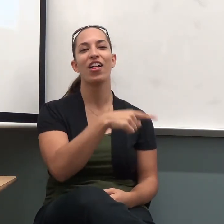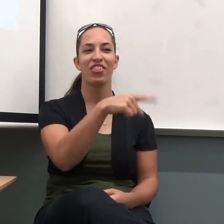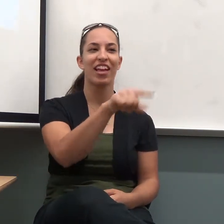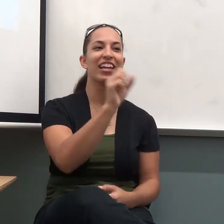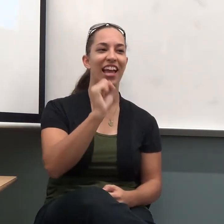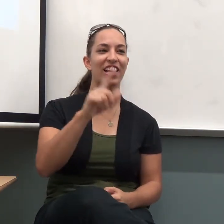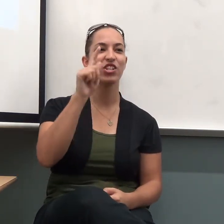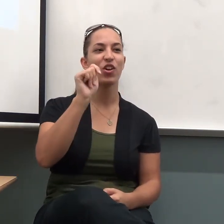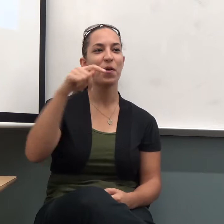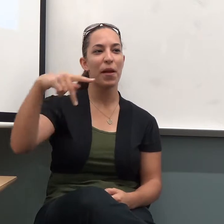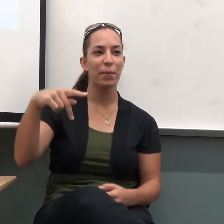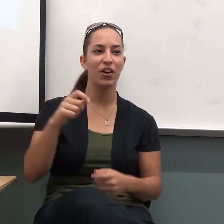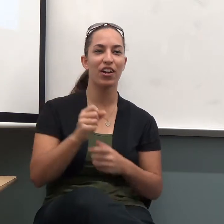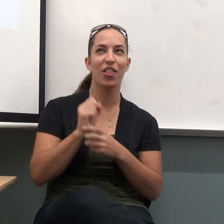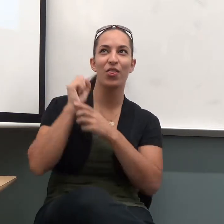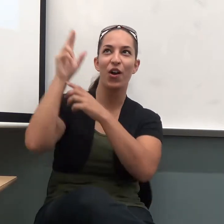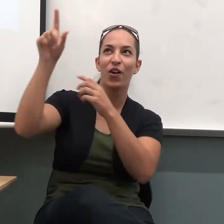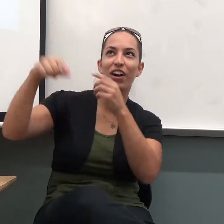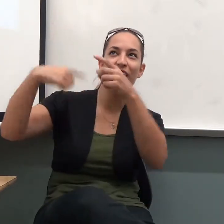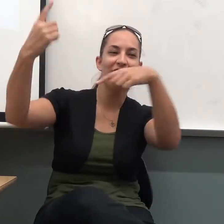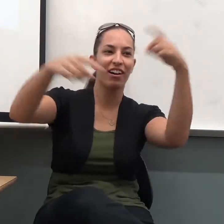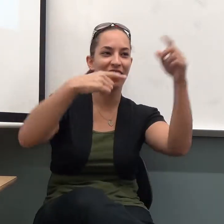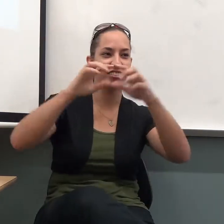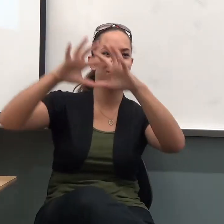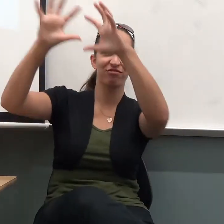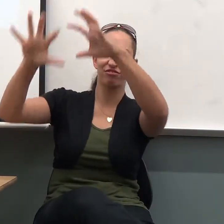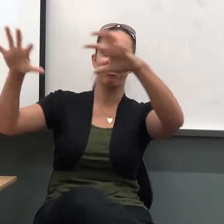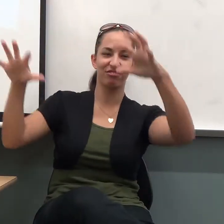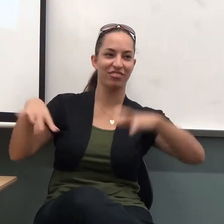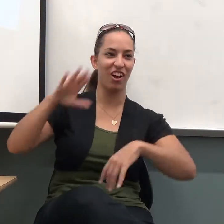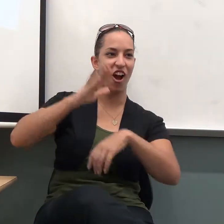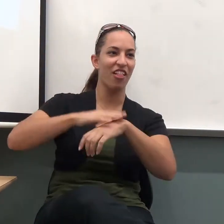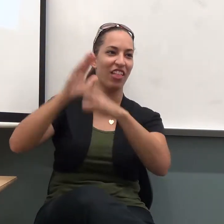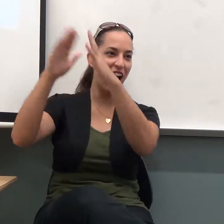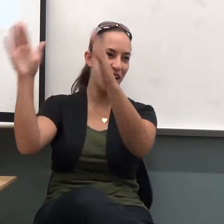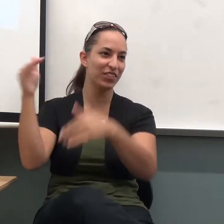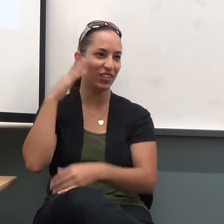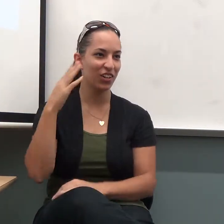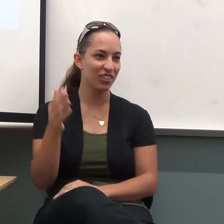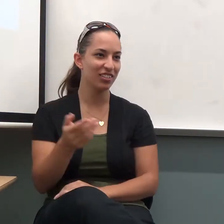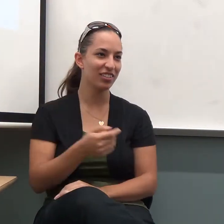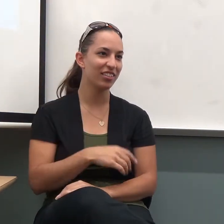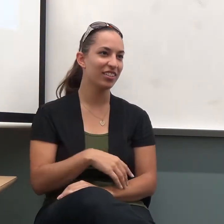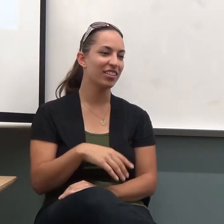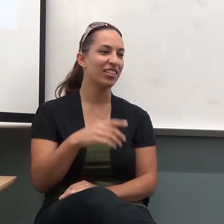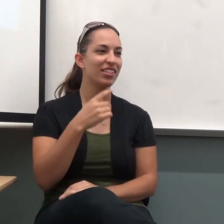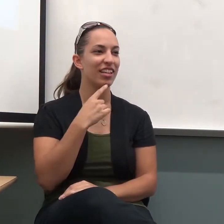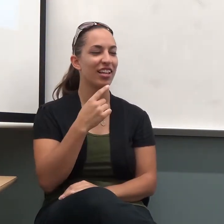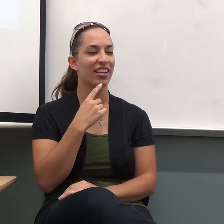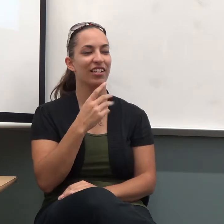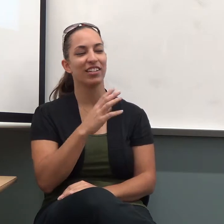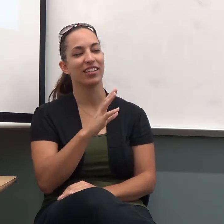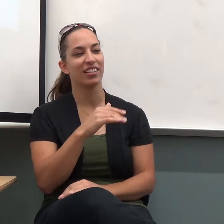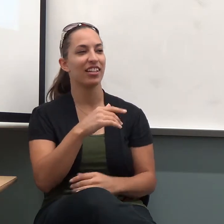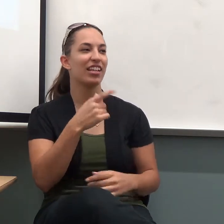why I live in a very dark alley. Let's not say what kind of candy on Halloween. No? Nah, I don't know There's about a that. lot of That'd be candy.